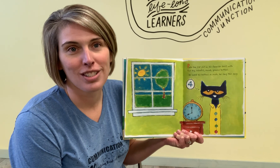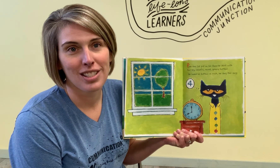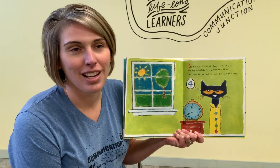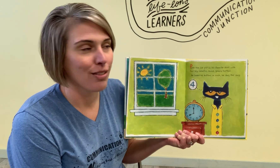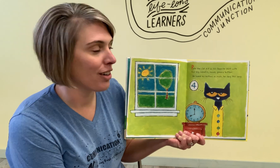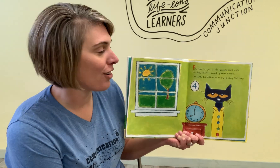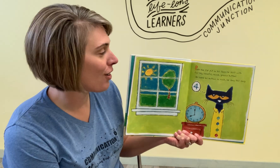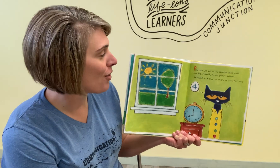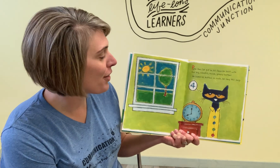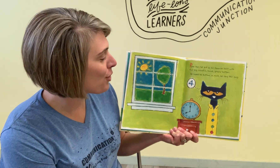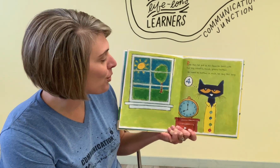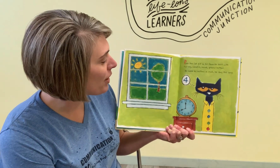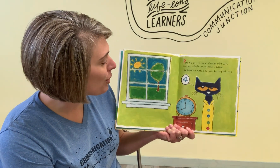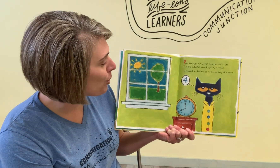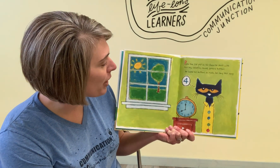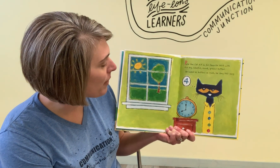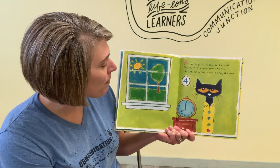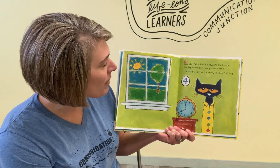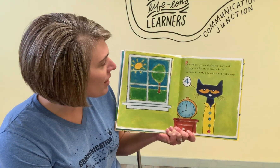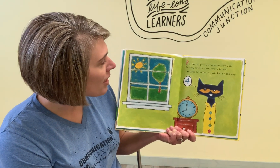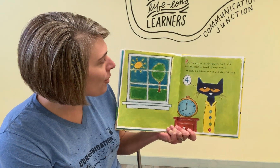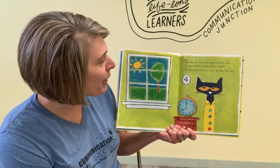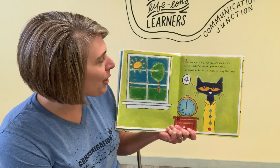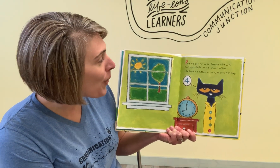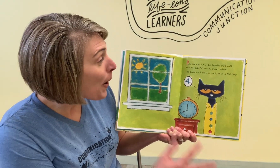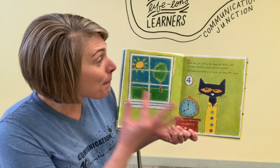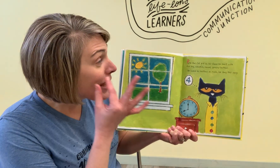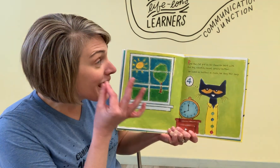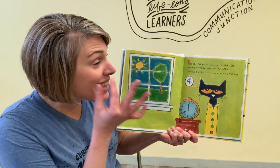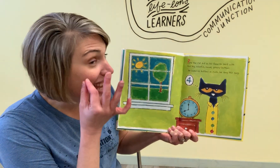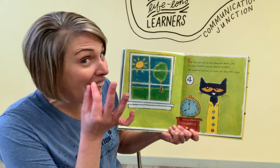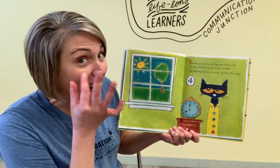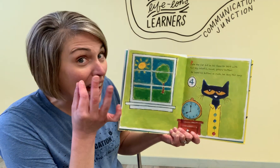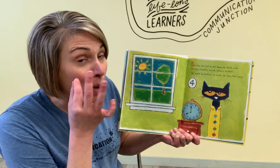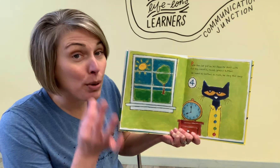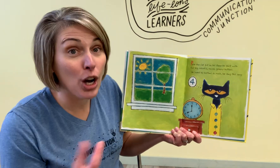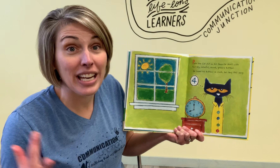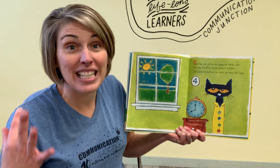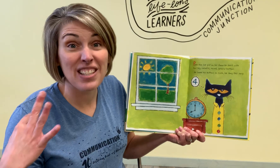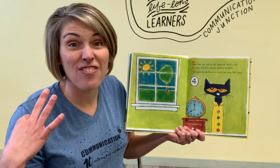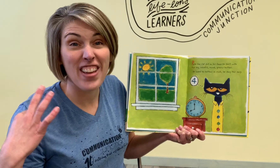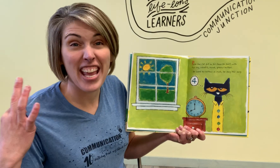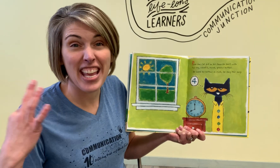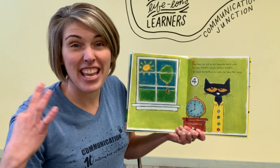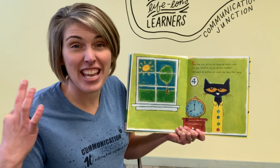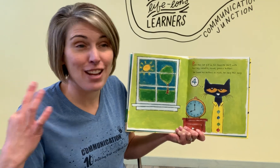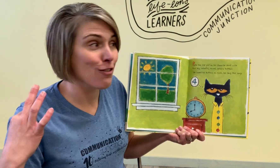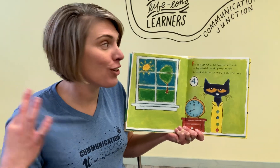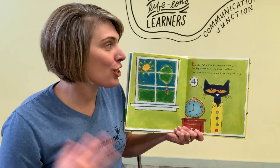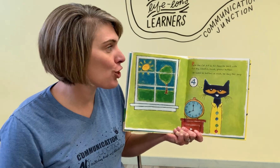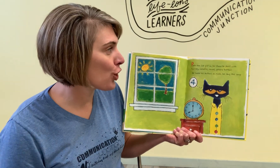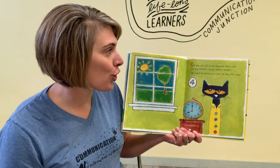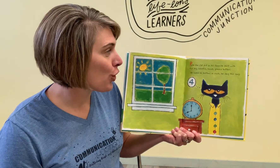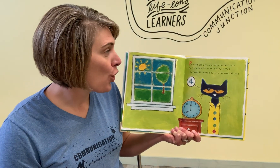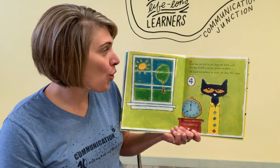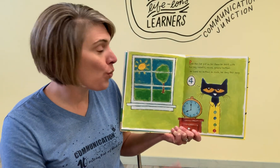see how they're doing the story. Here we go. Pete the cat put on his favorite shirt